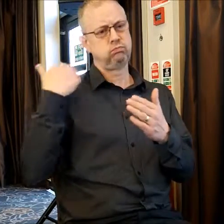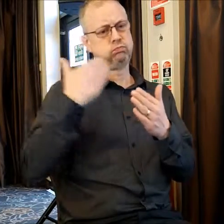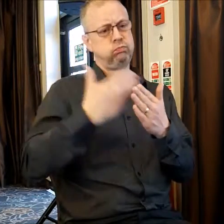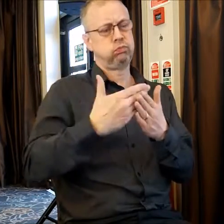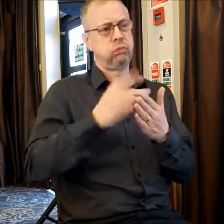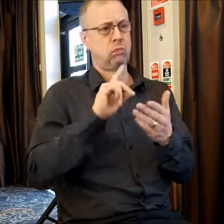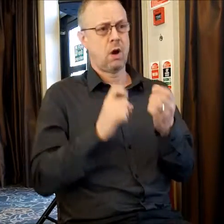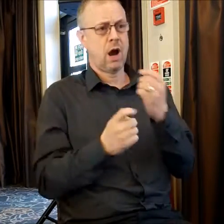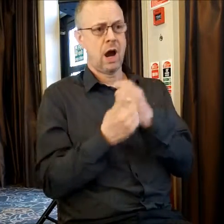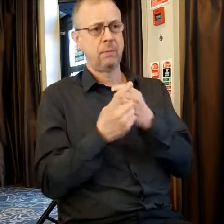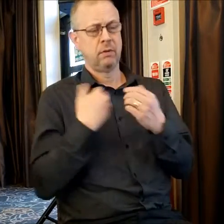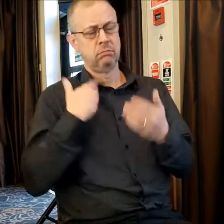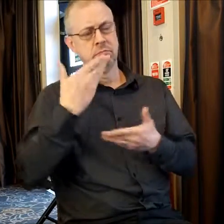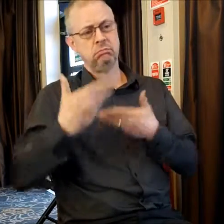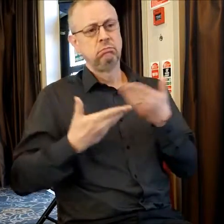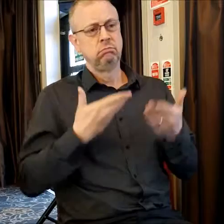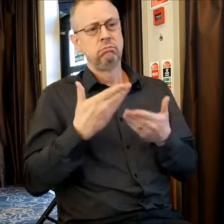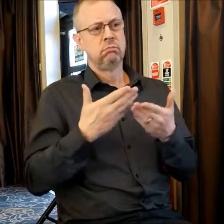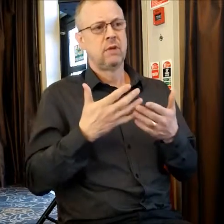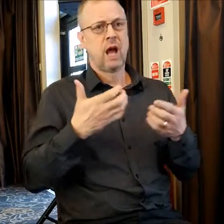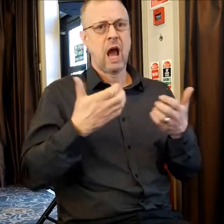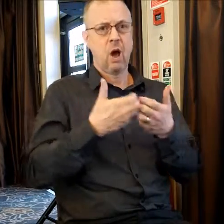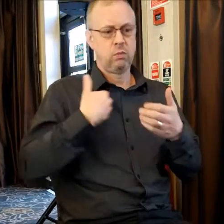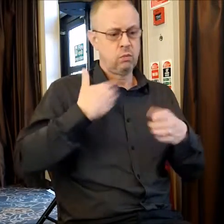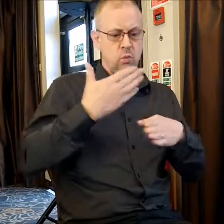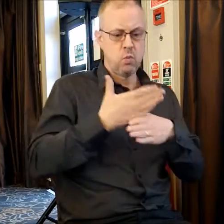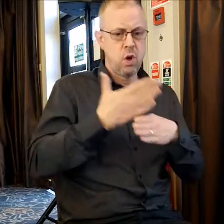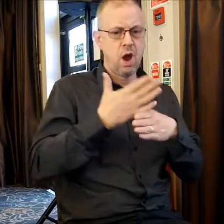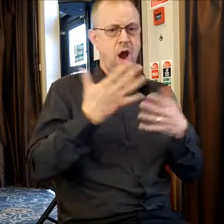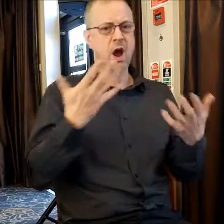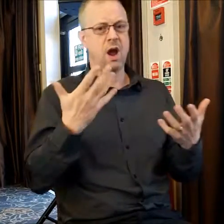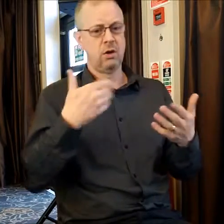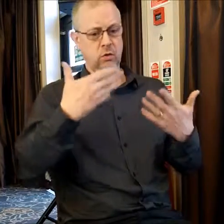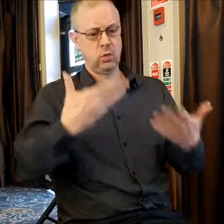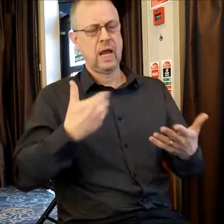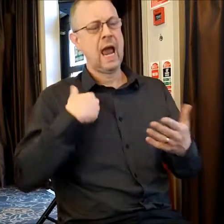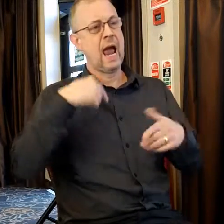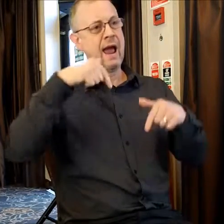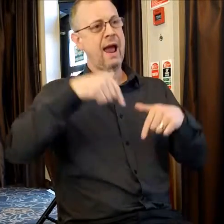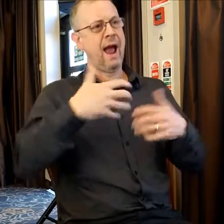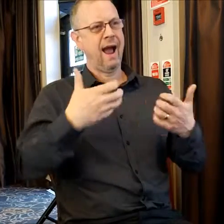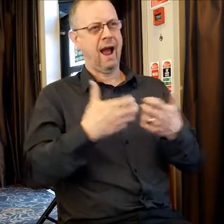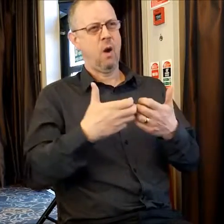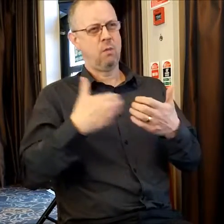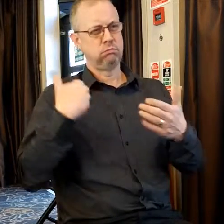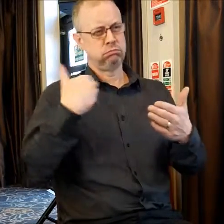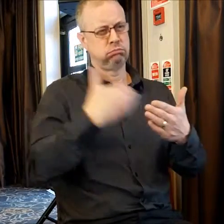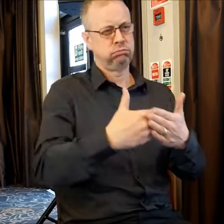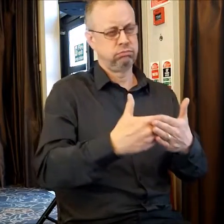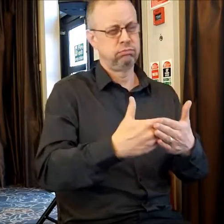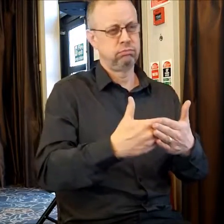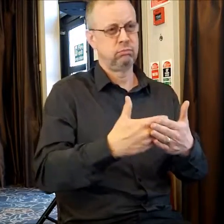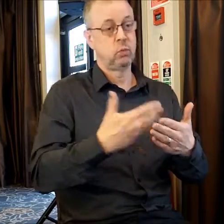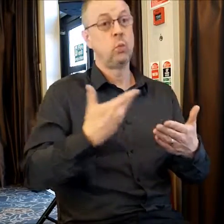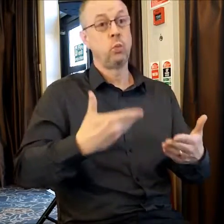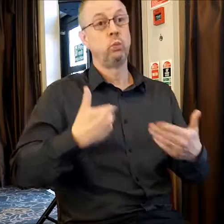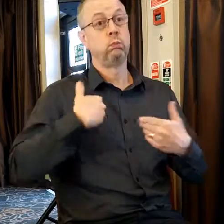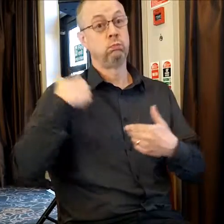do, and how we've come to where we are today. So we export bitumen into